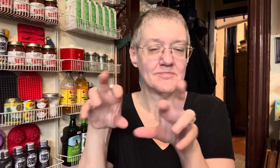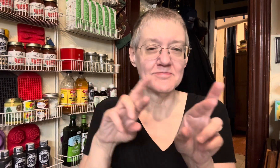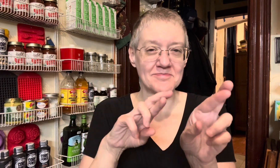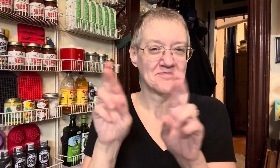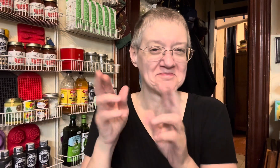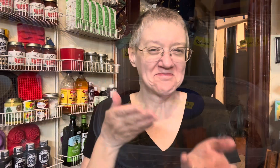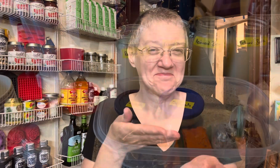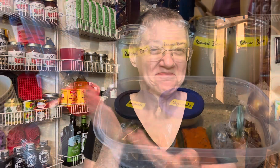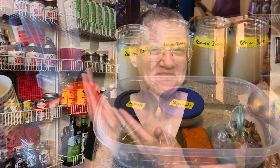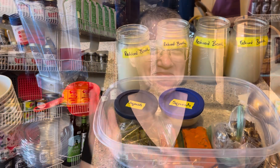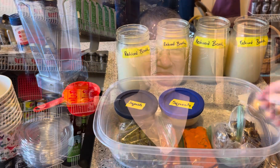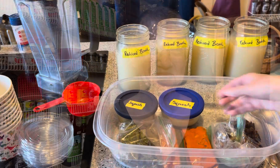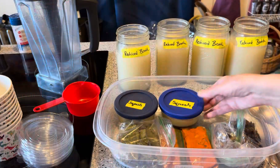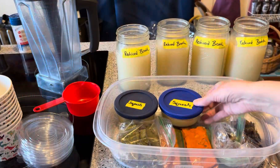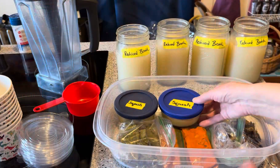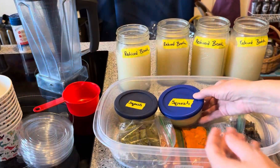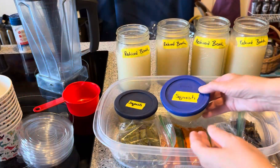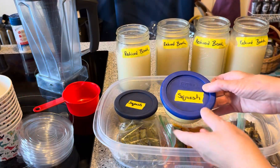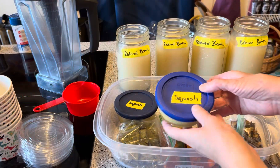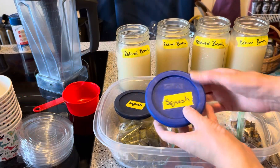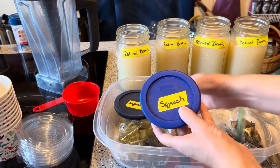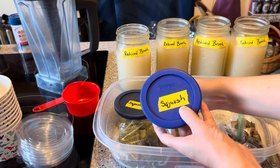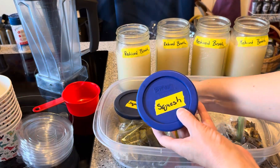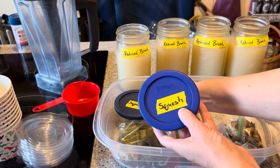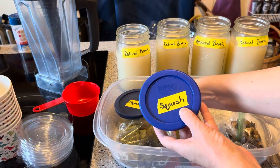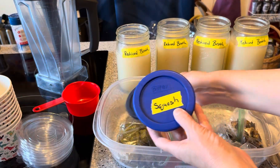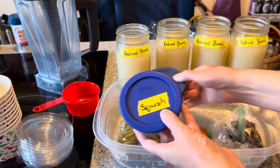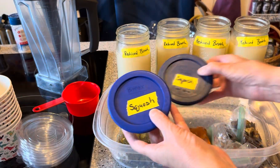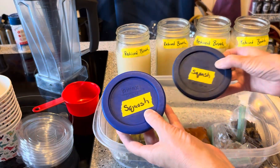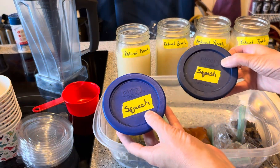I'm going to freeze them, and they'll be ready to bring with me.